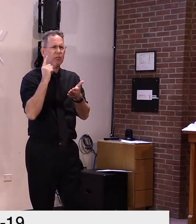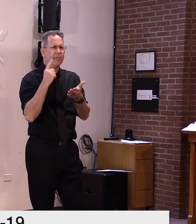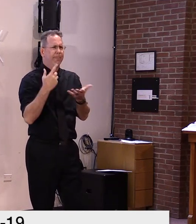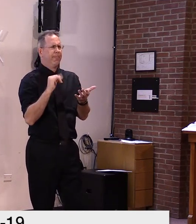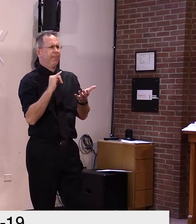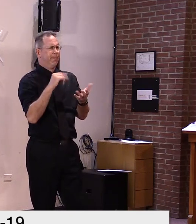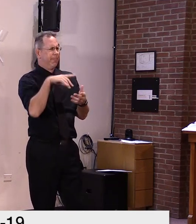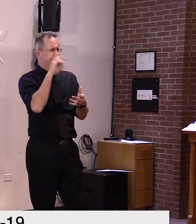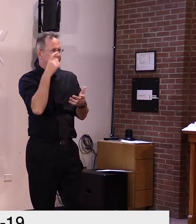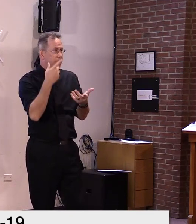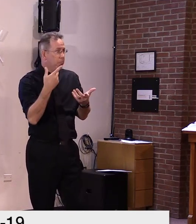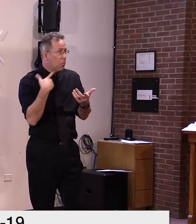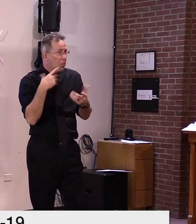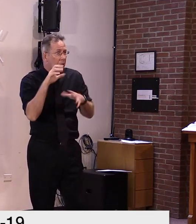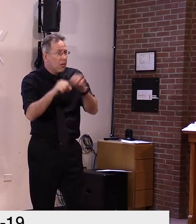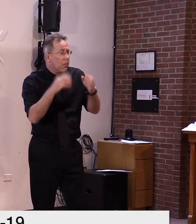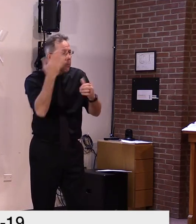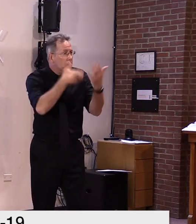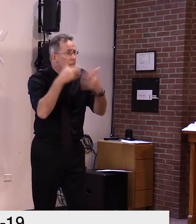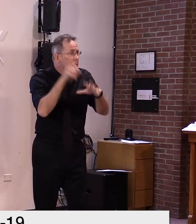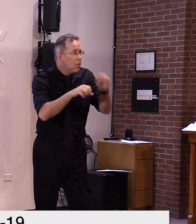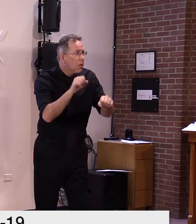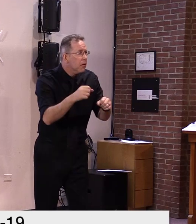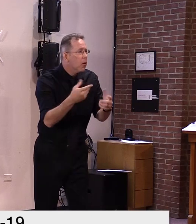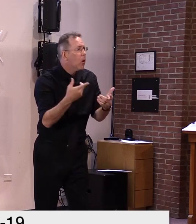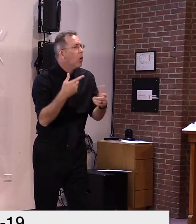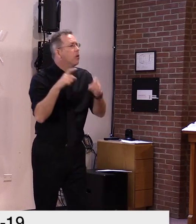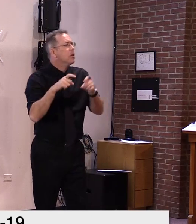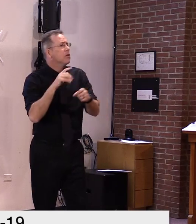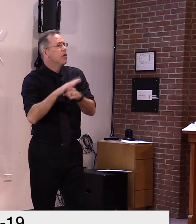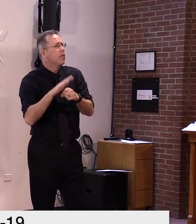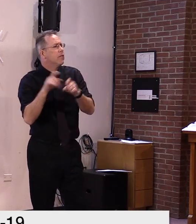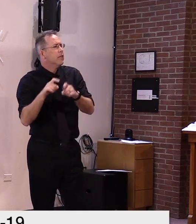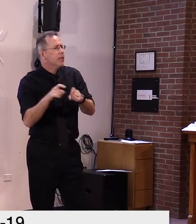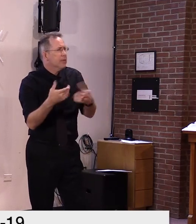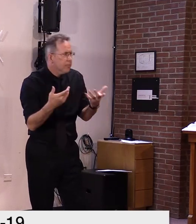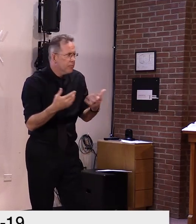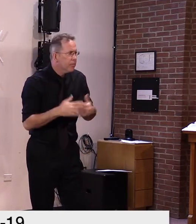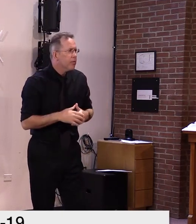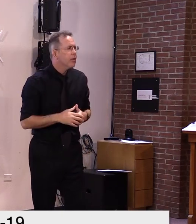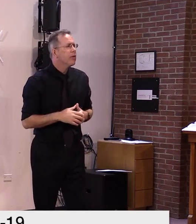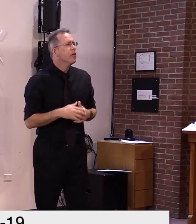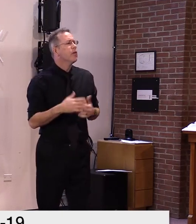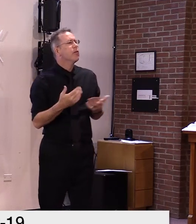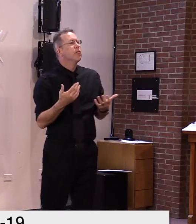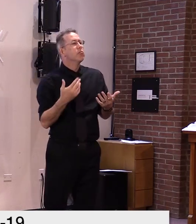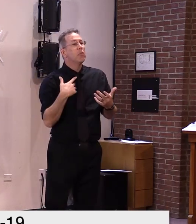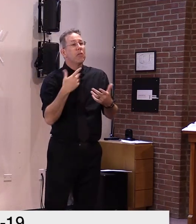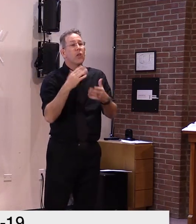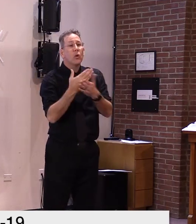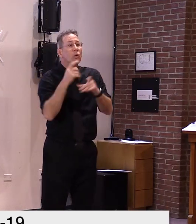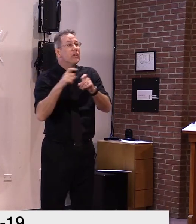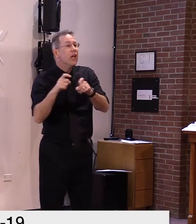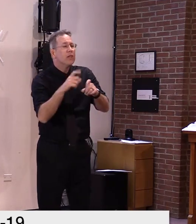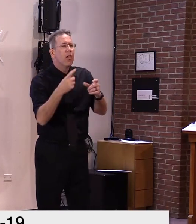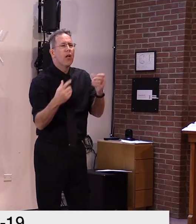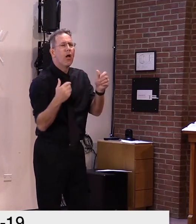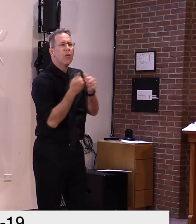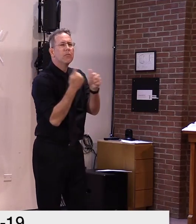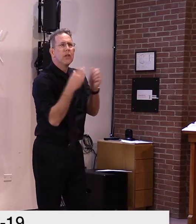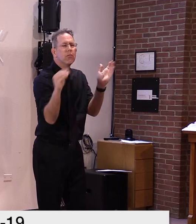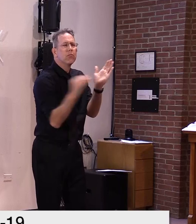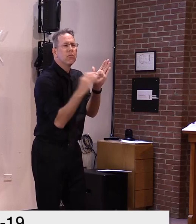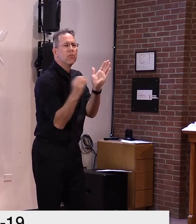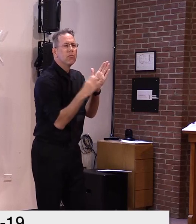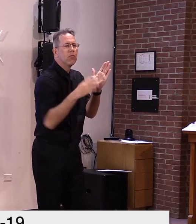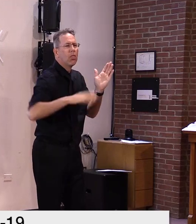also, the state of Rhode Island has not updated its data since last Friday, so there is some missing data that's normally